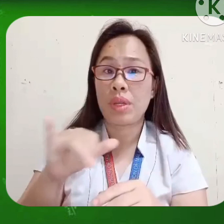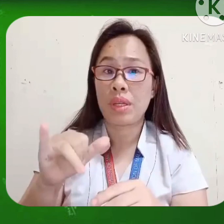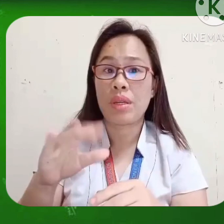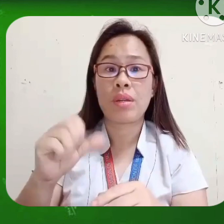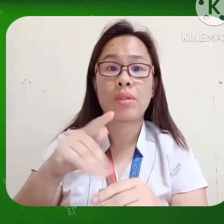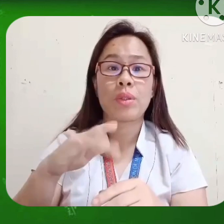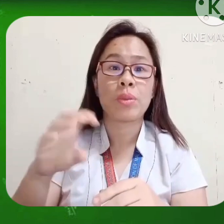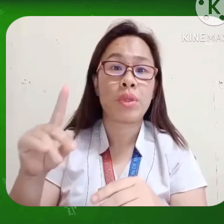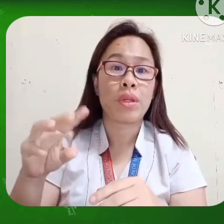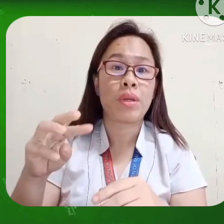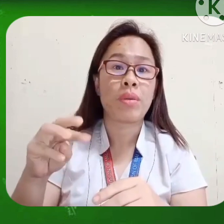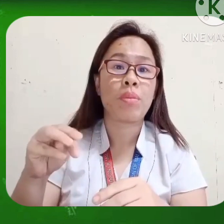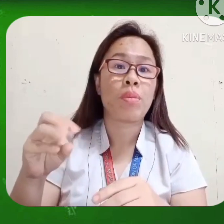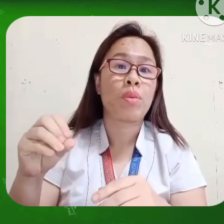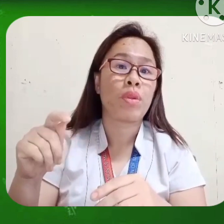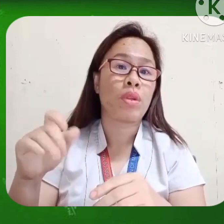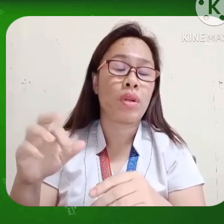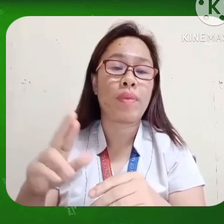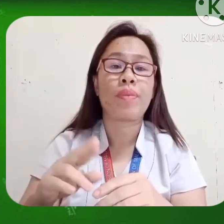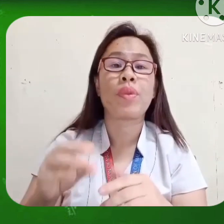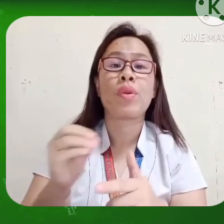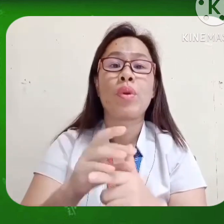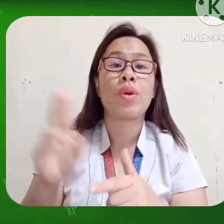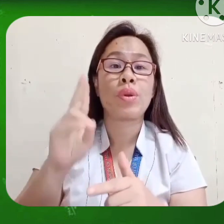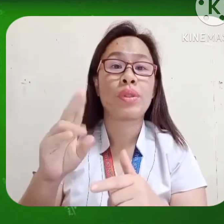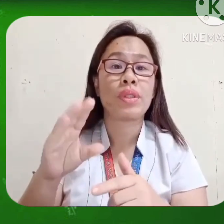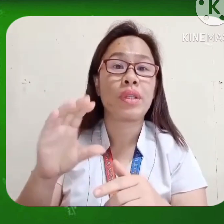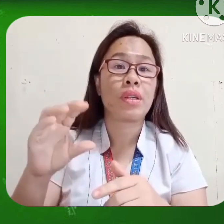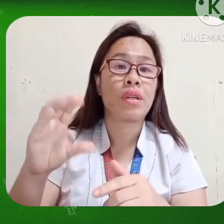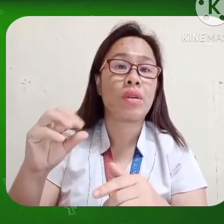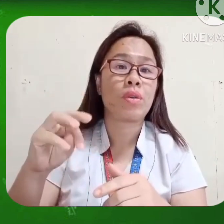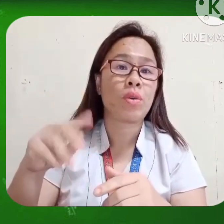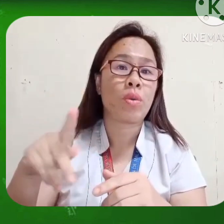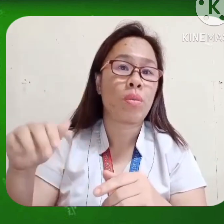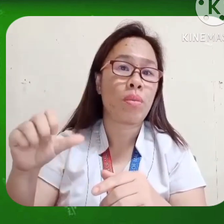can estimate it by looking at your speedometer and using a compass.